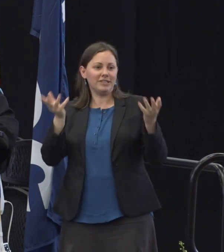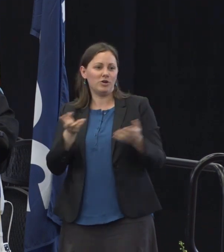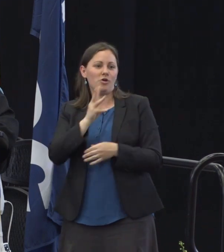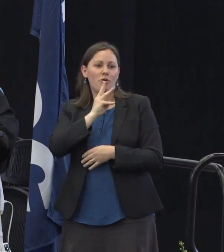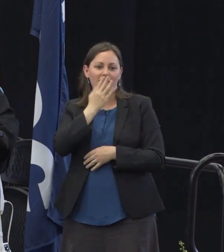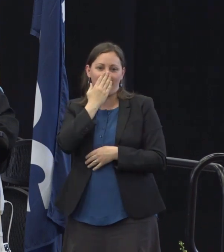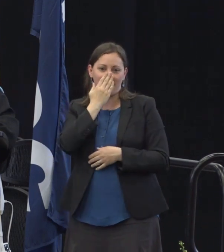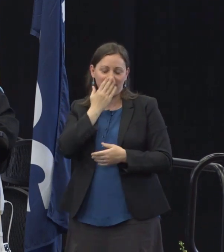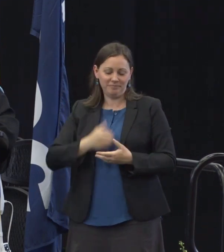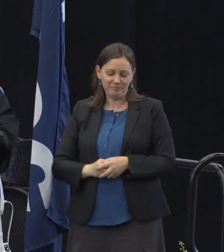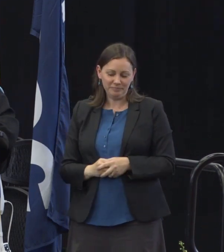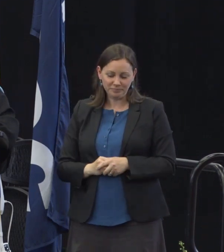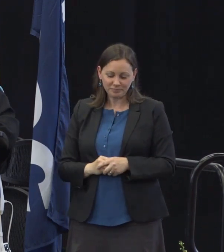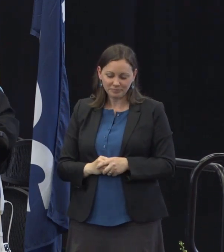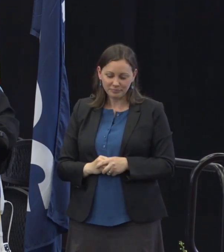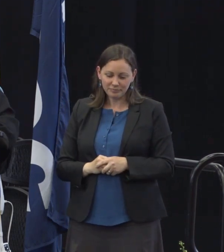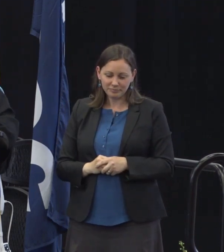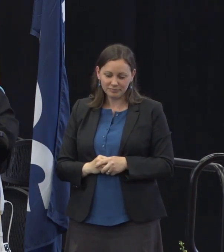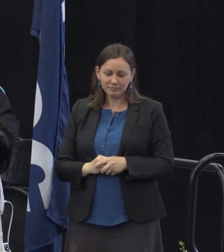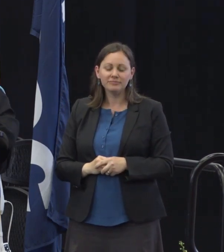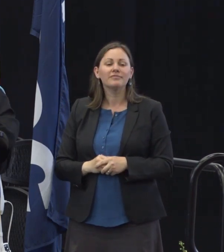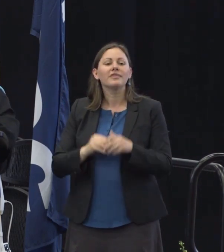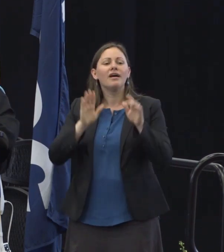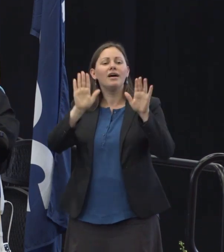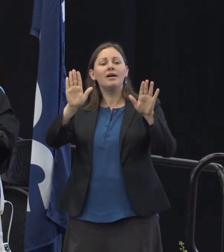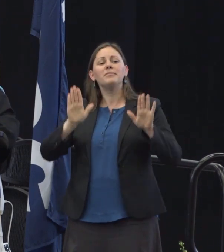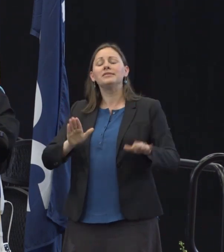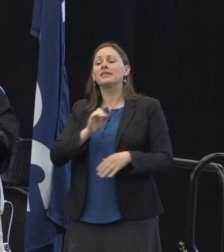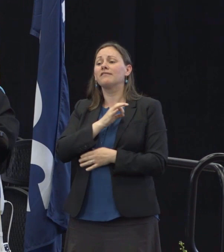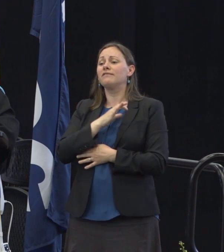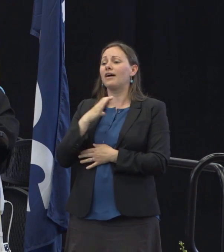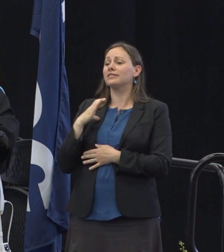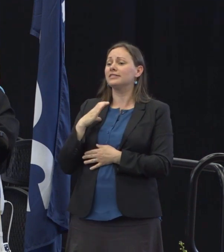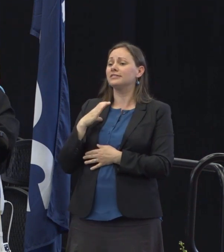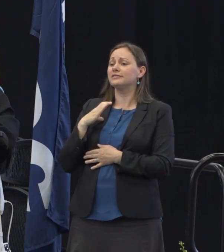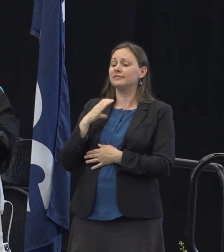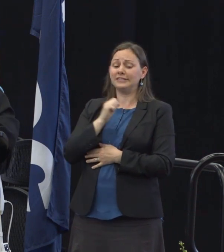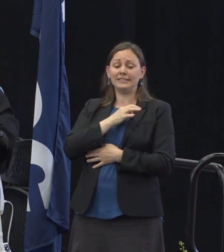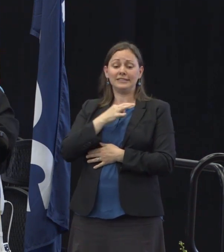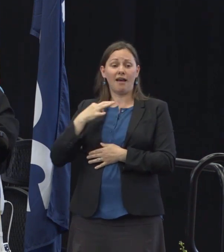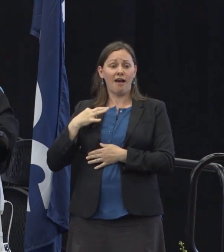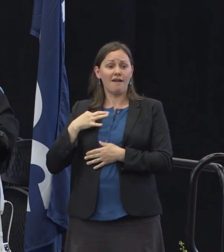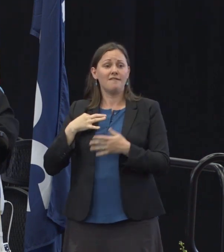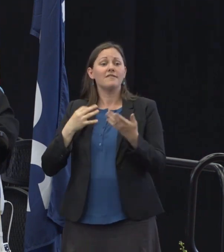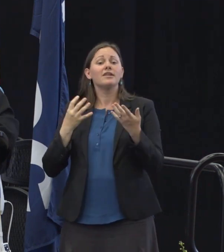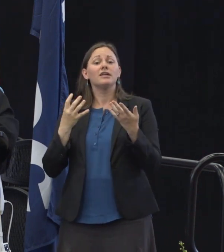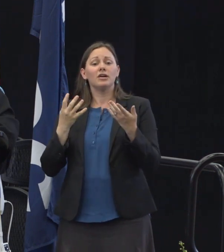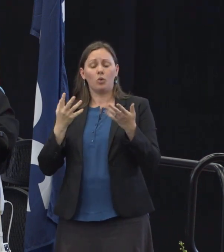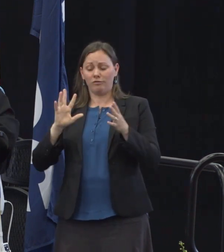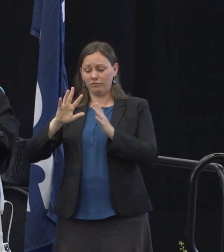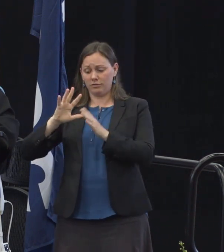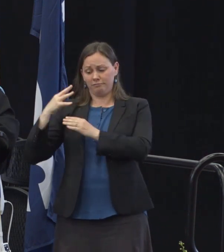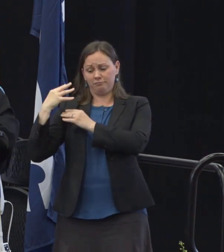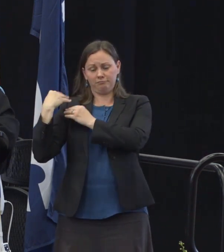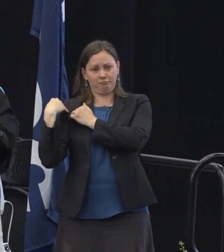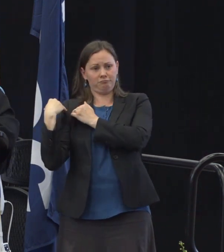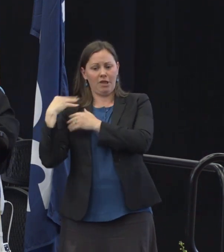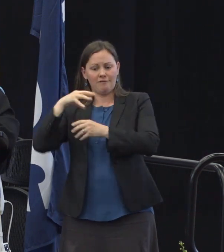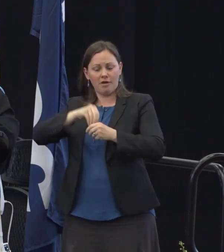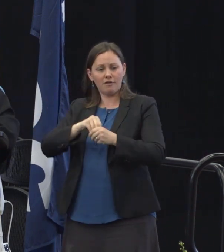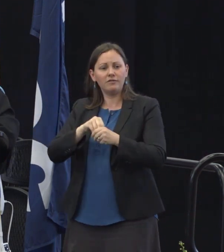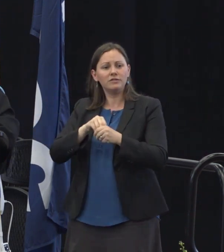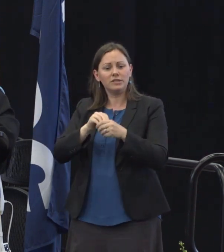team. Our amazing faculty and staff have all had a role excuse me, in supporting your